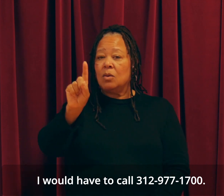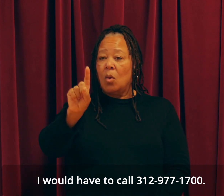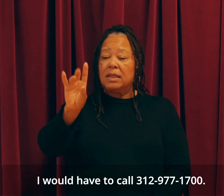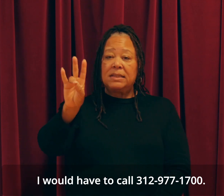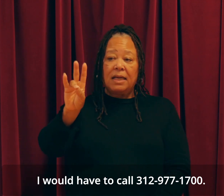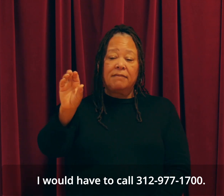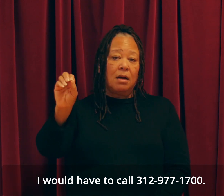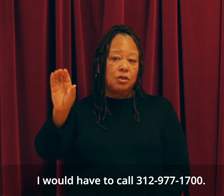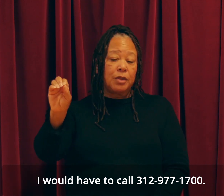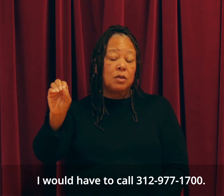312-977-1700.